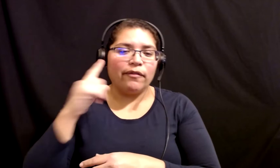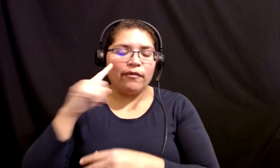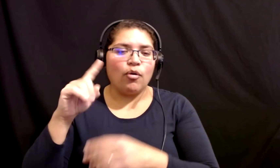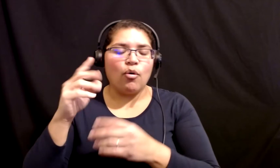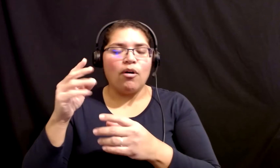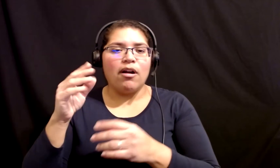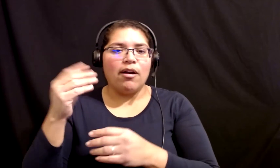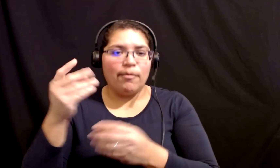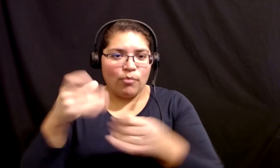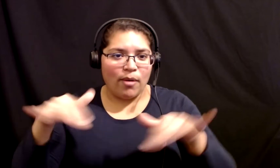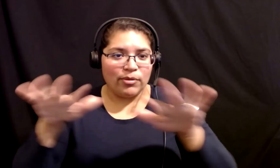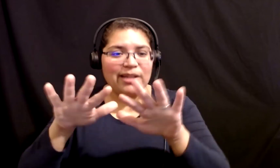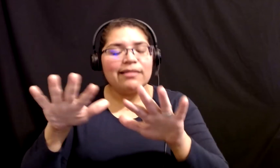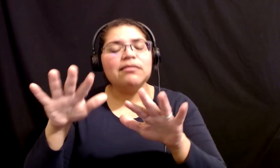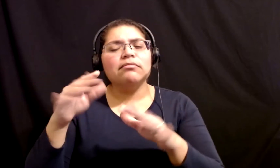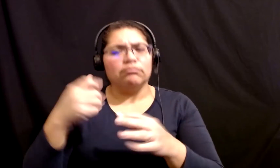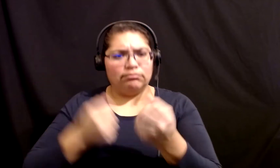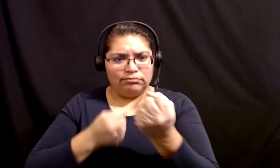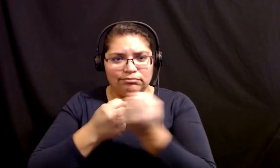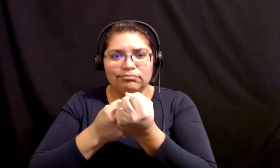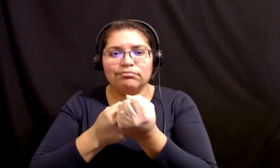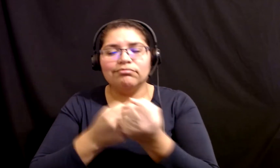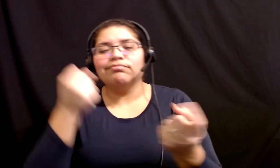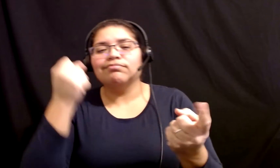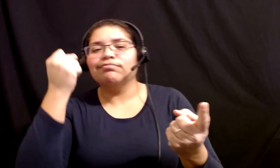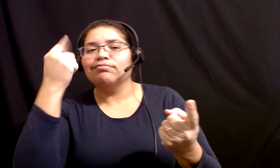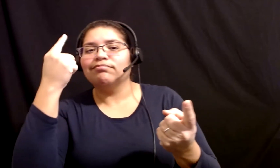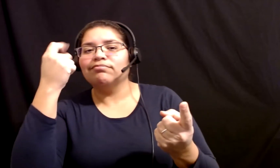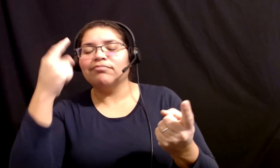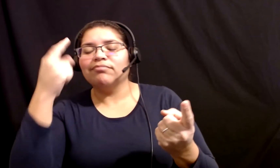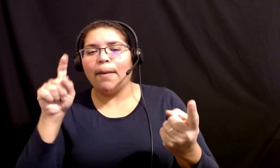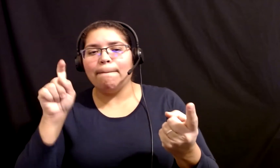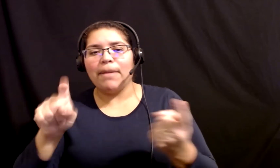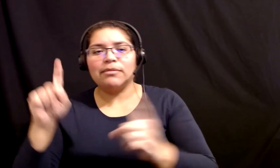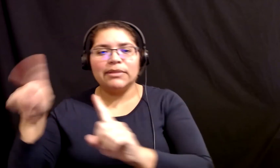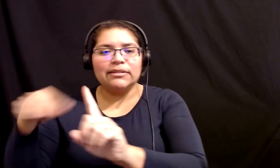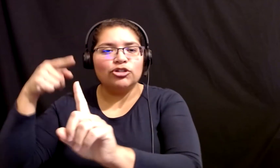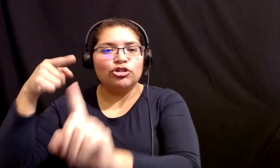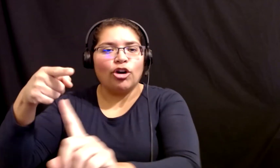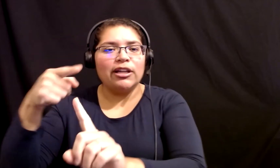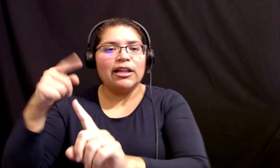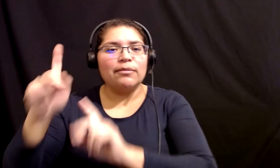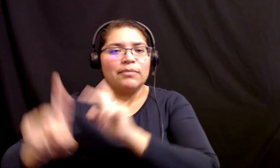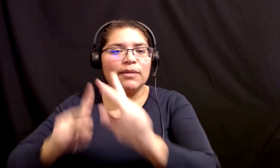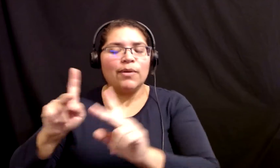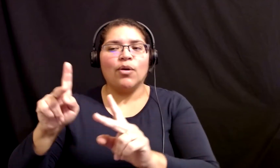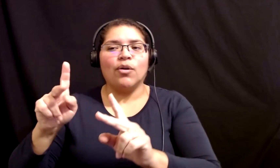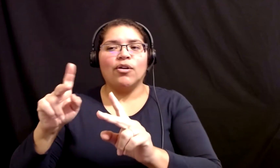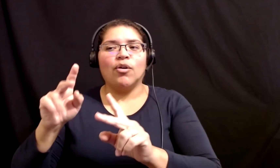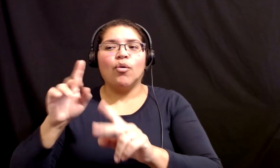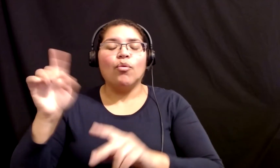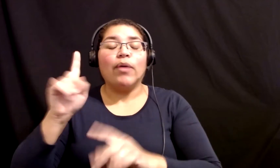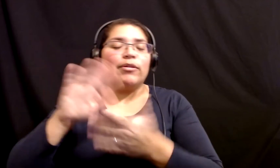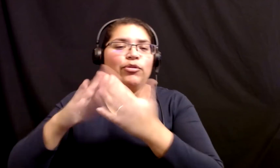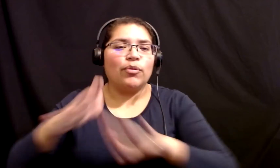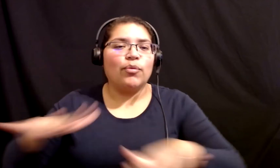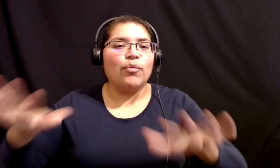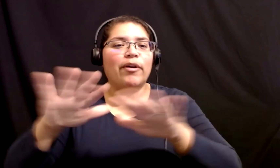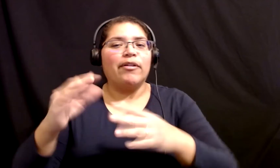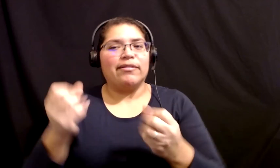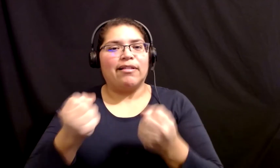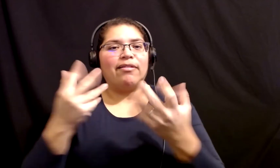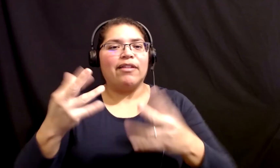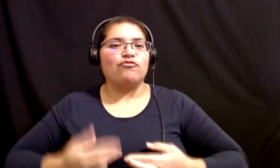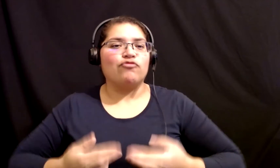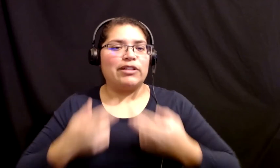the caveat that it be targeted towards resident-owned communities. I think